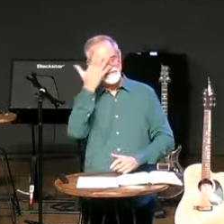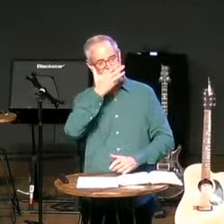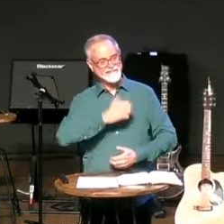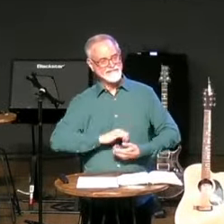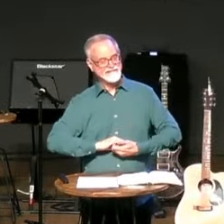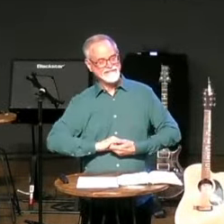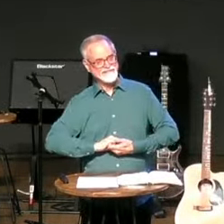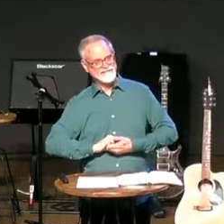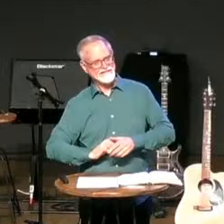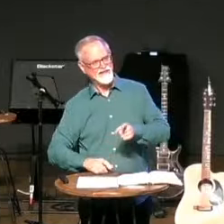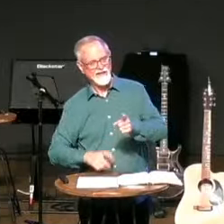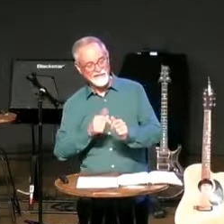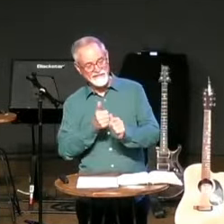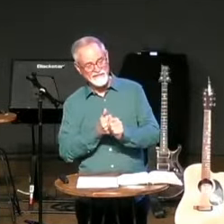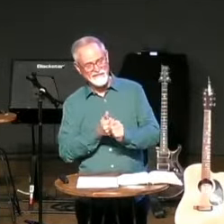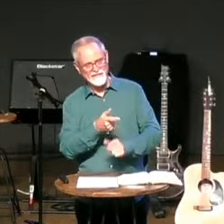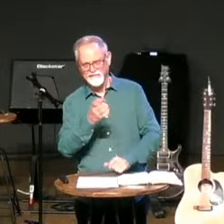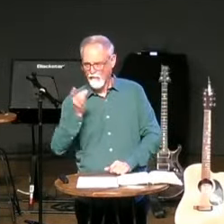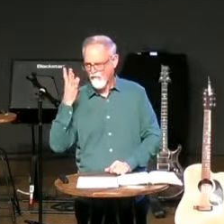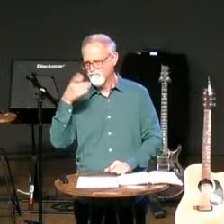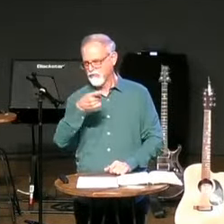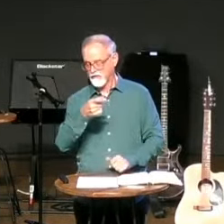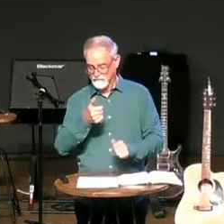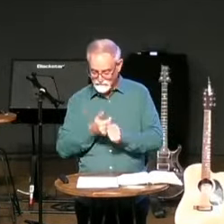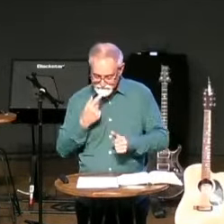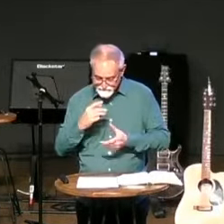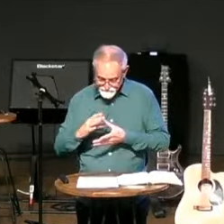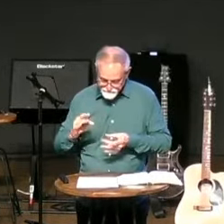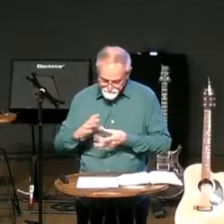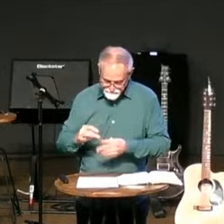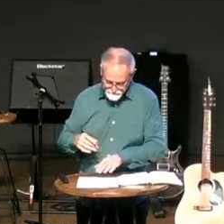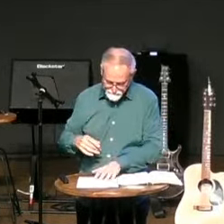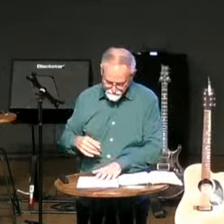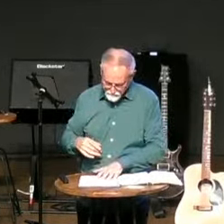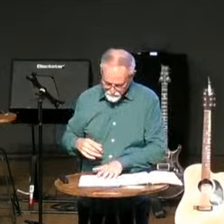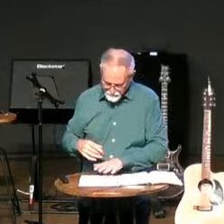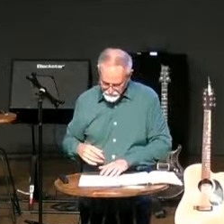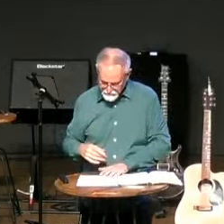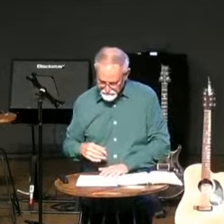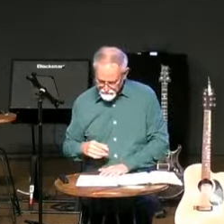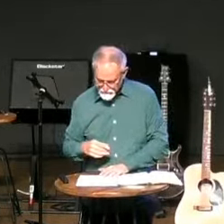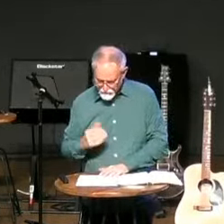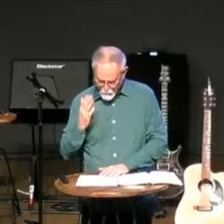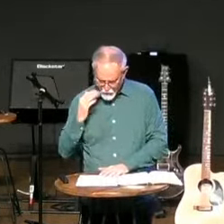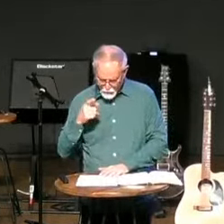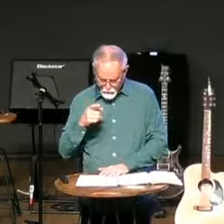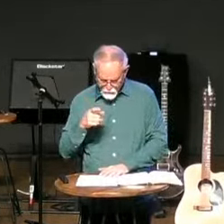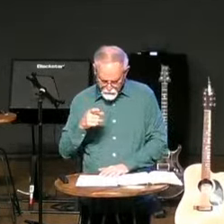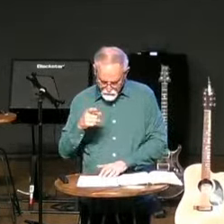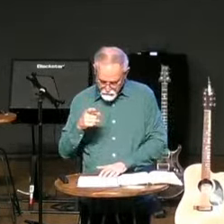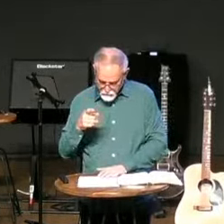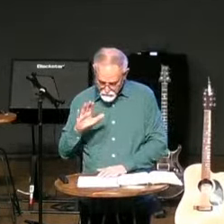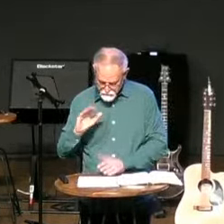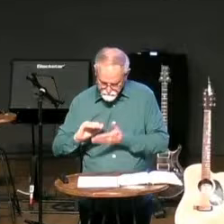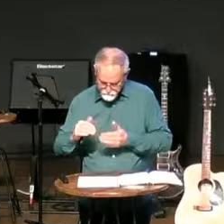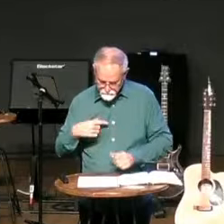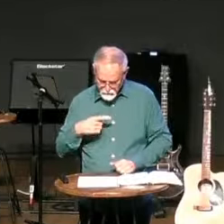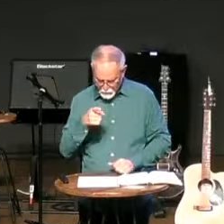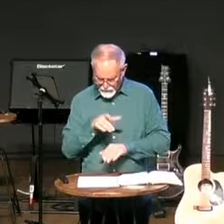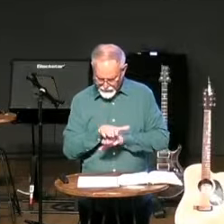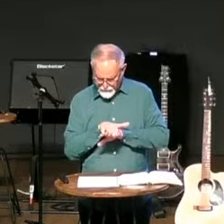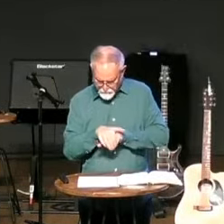In Matthew 15, verse 7, Jesus said, "You are hypocrites." Isaiah was right when he spoke for God about